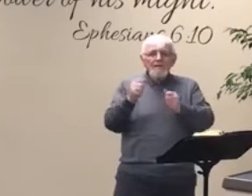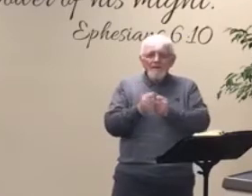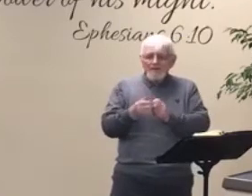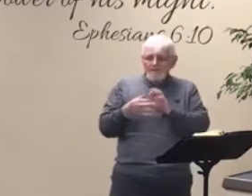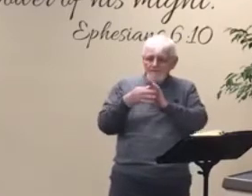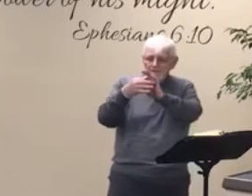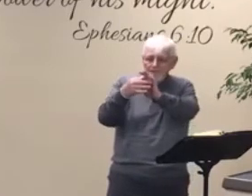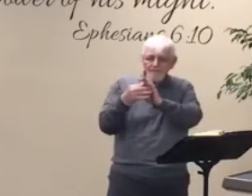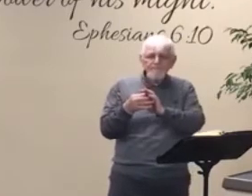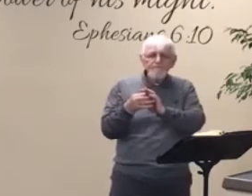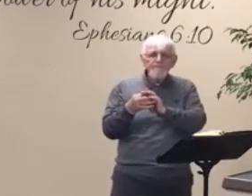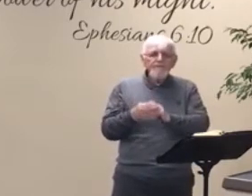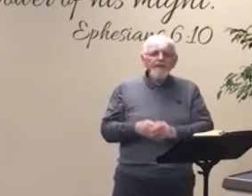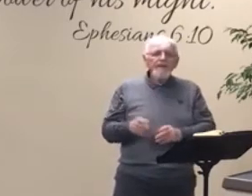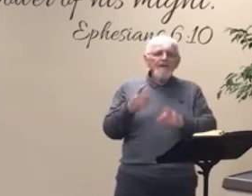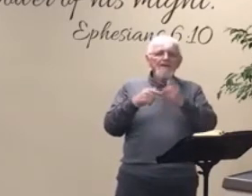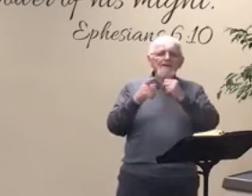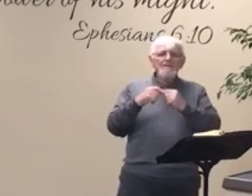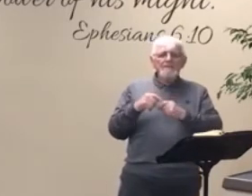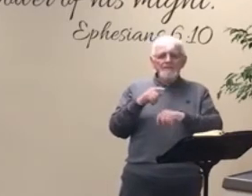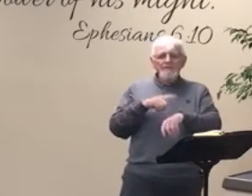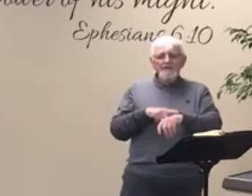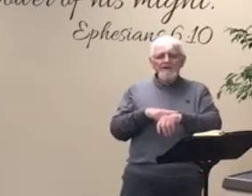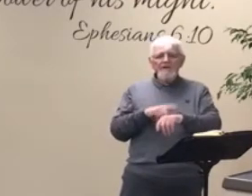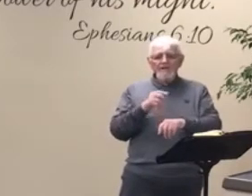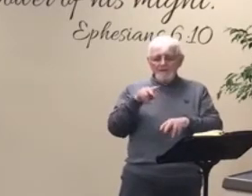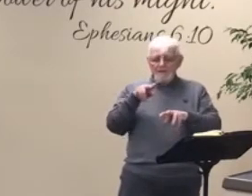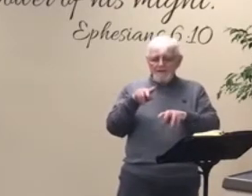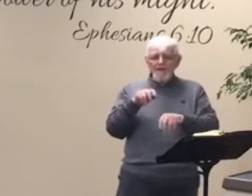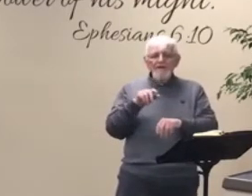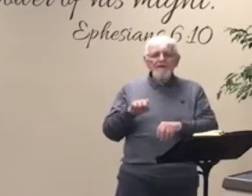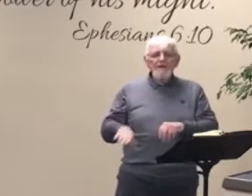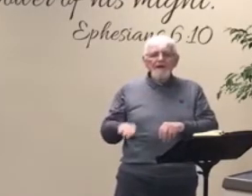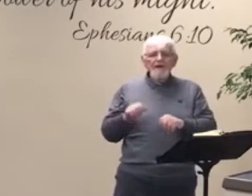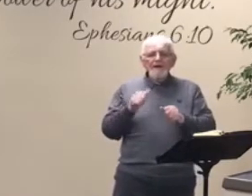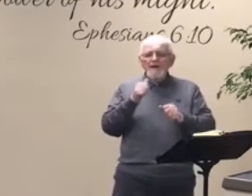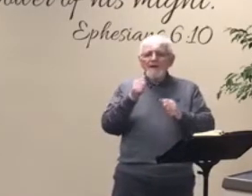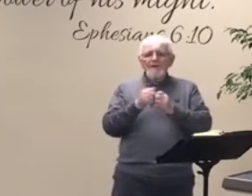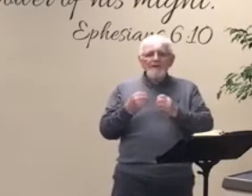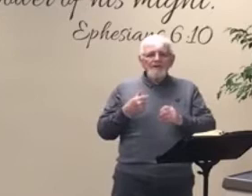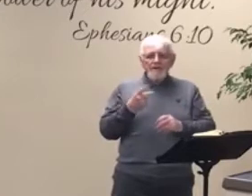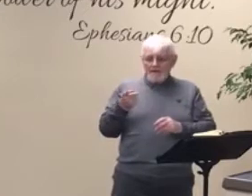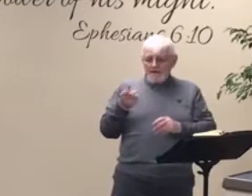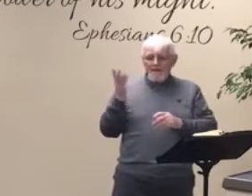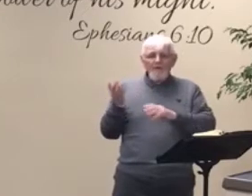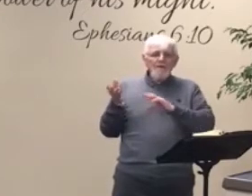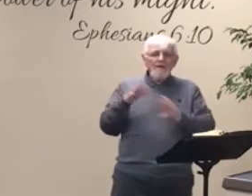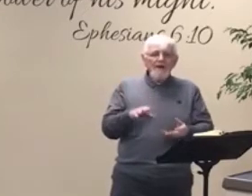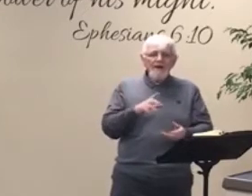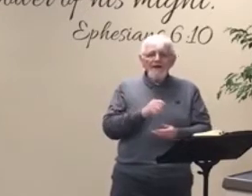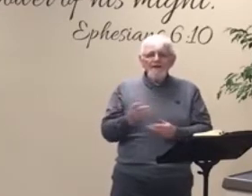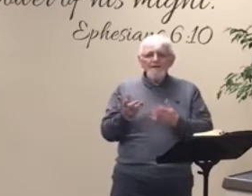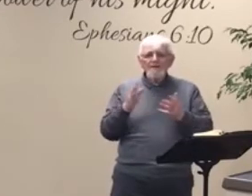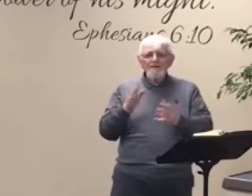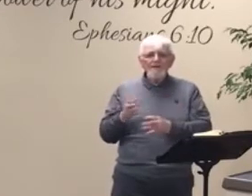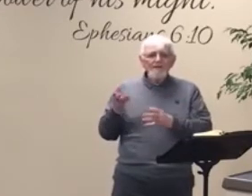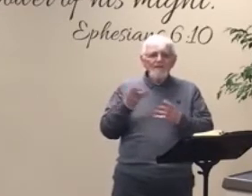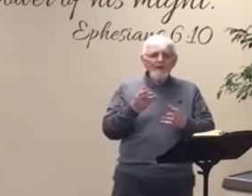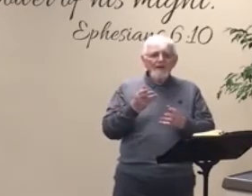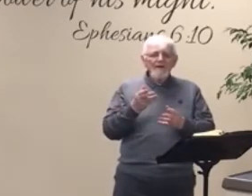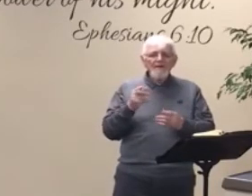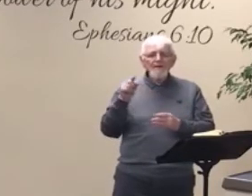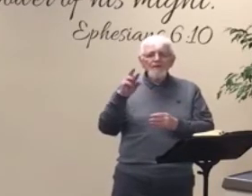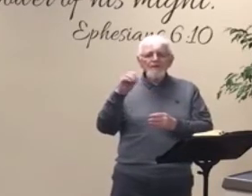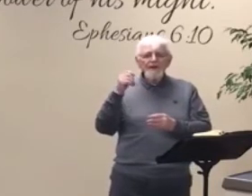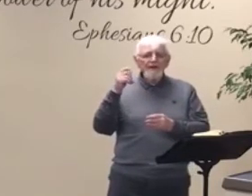life, it shall come to pass, when he seeth that the lad is not with us, that he will die, and thy servant shall bring down the gray hairs of thy servant our